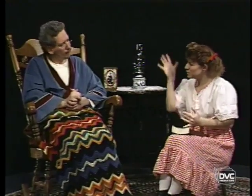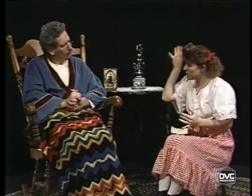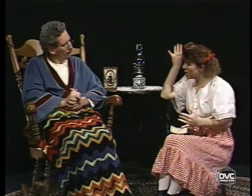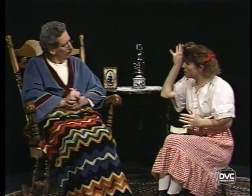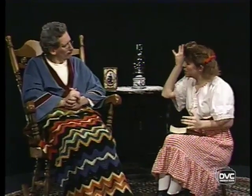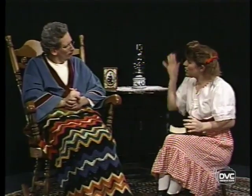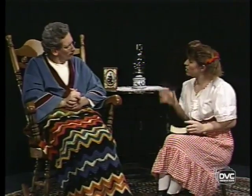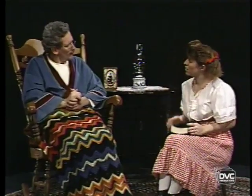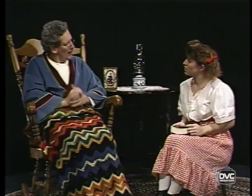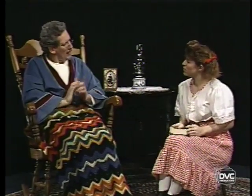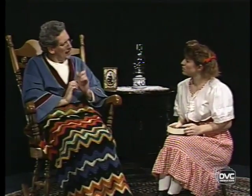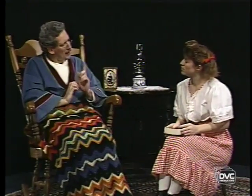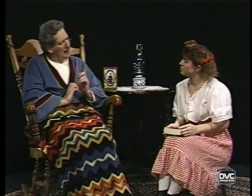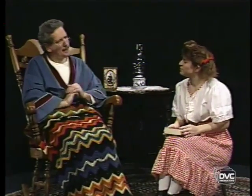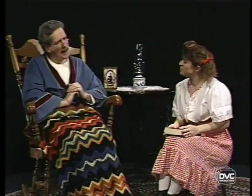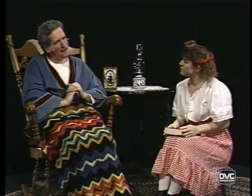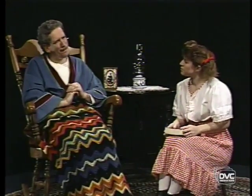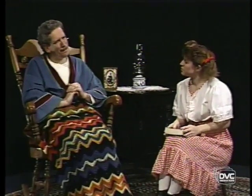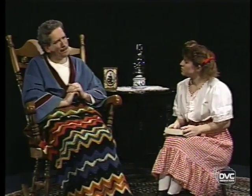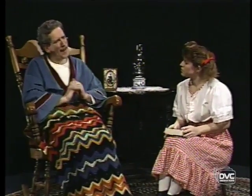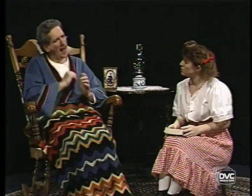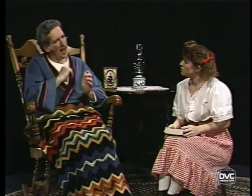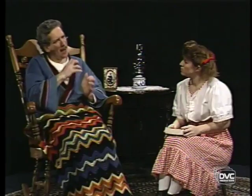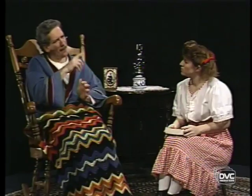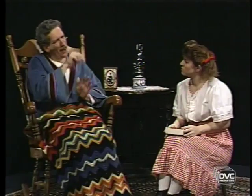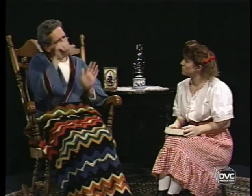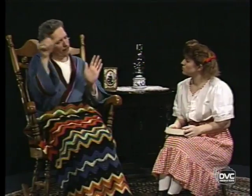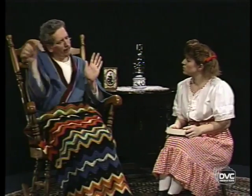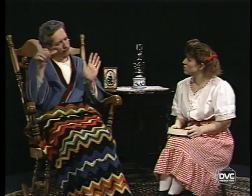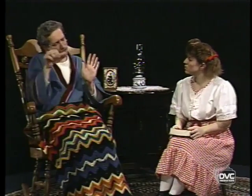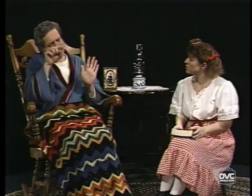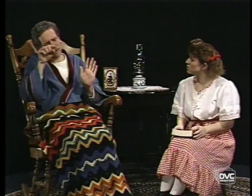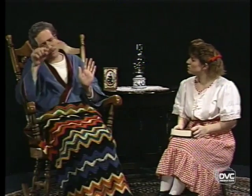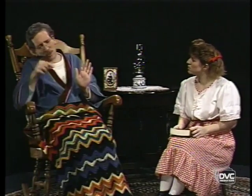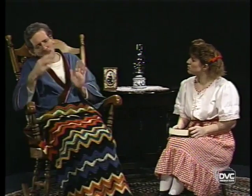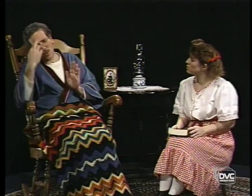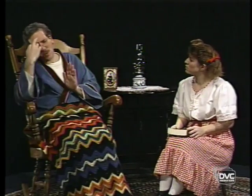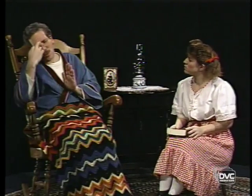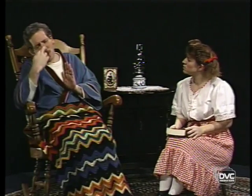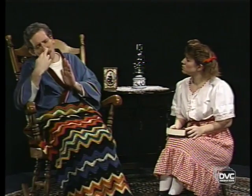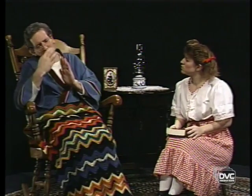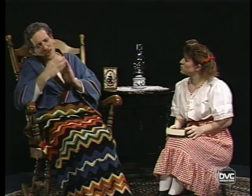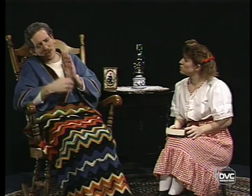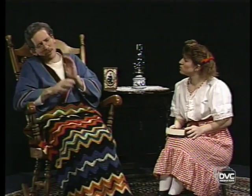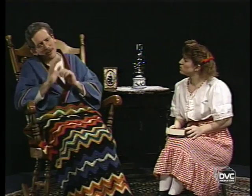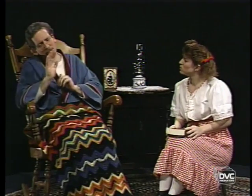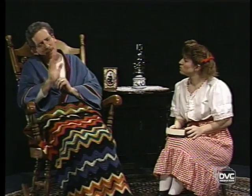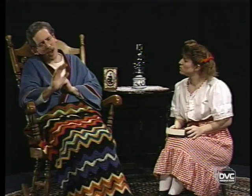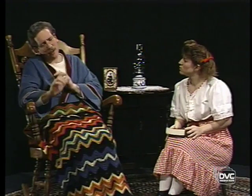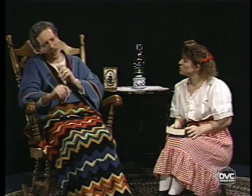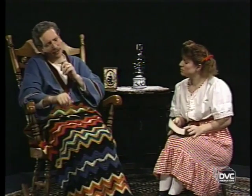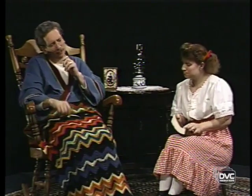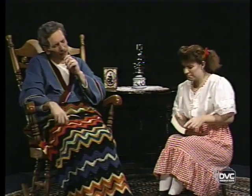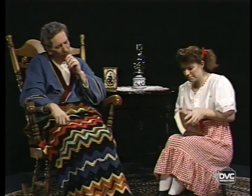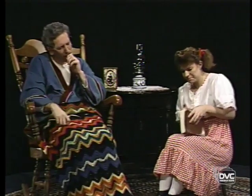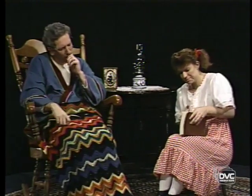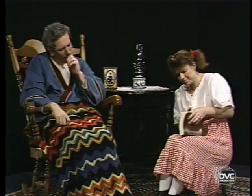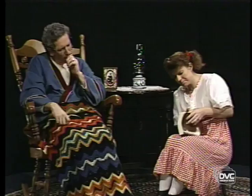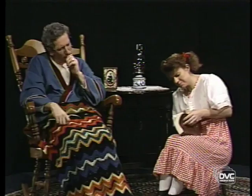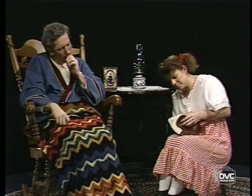Bible here it is Papa now you take it and look up uh Romans